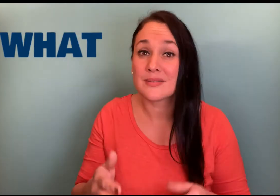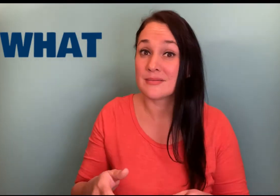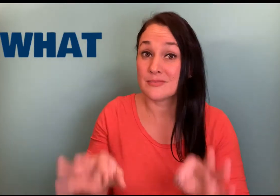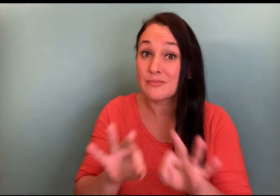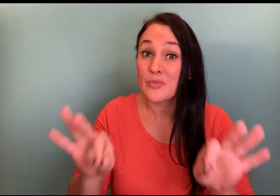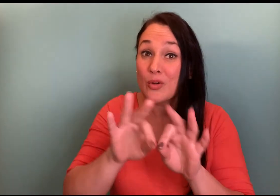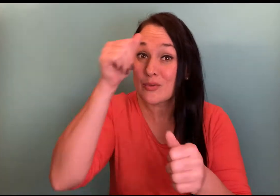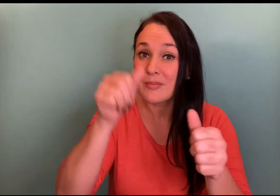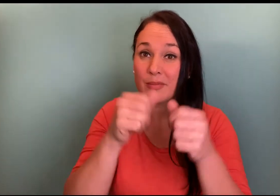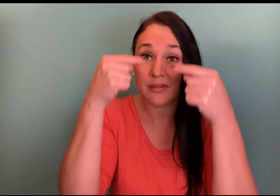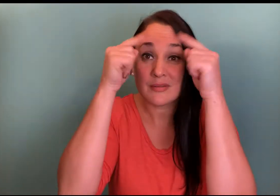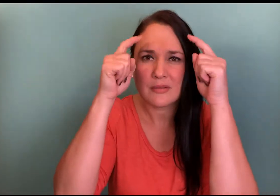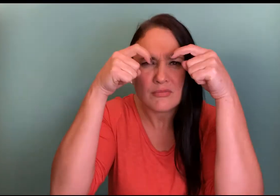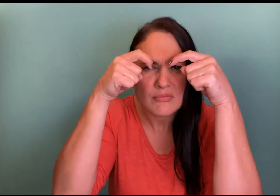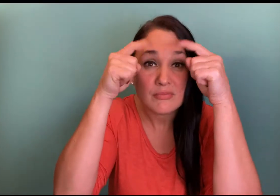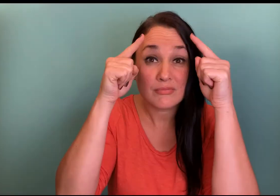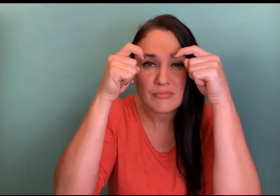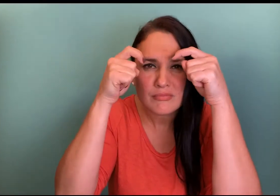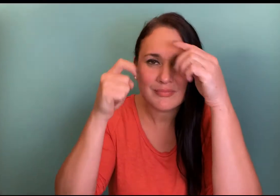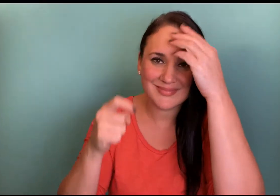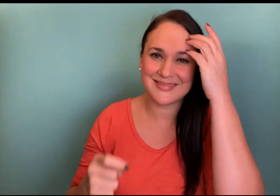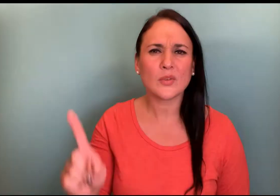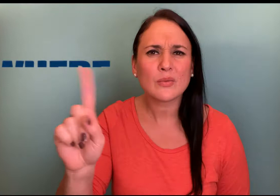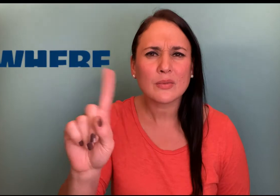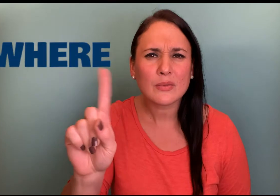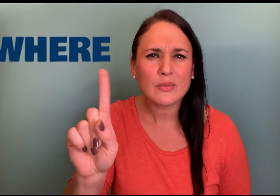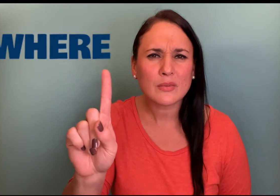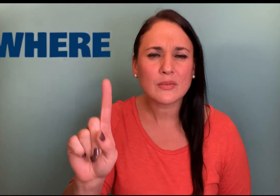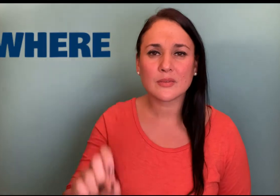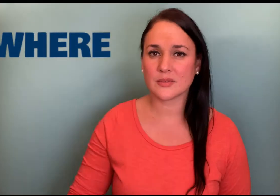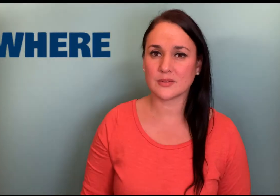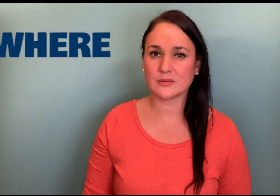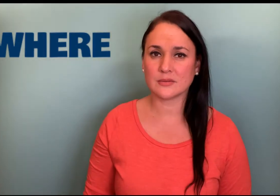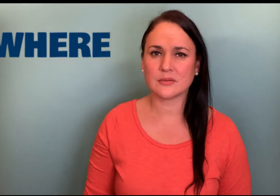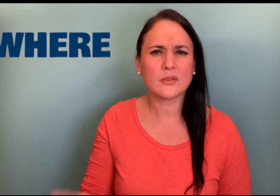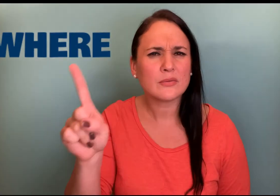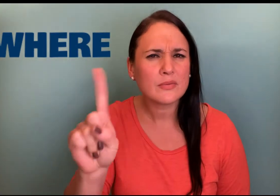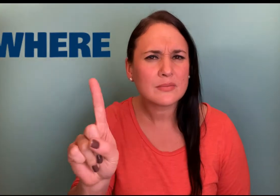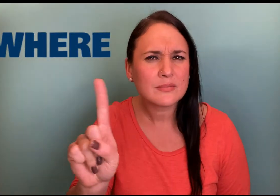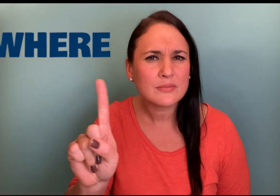It's important to remember the eyebrows, to raise and furrow them. Where?